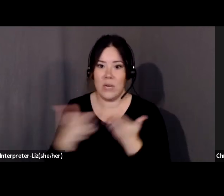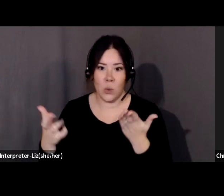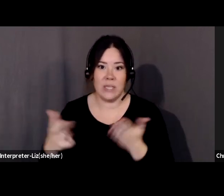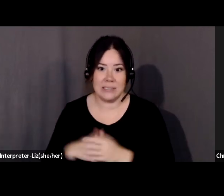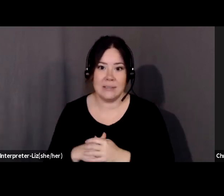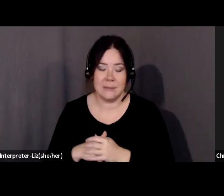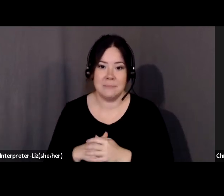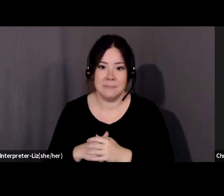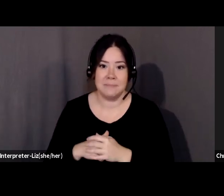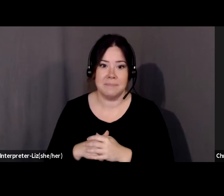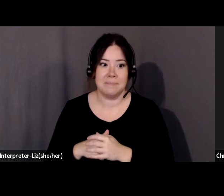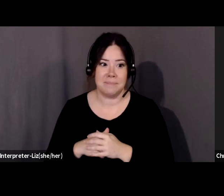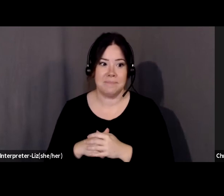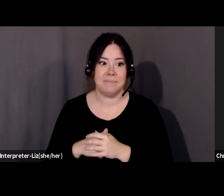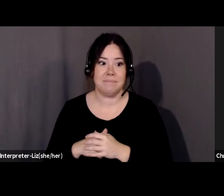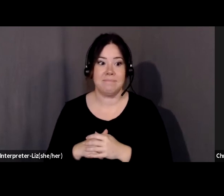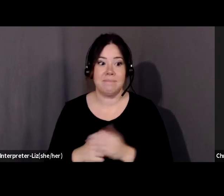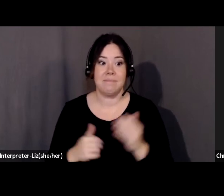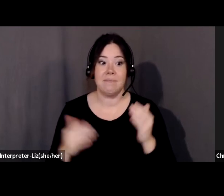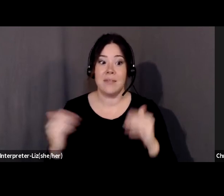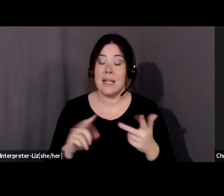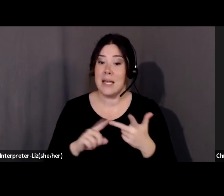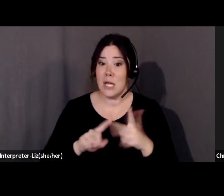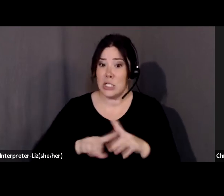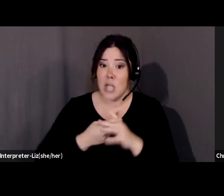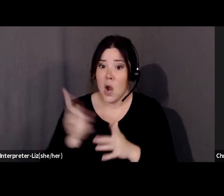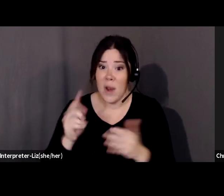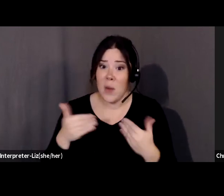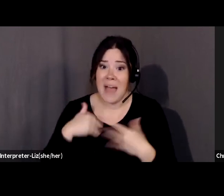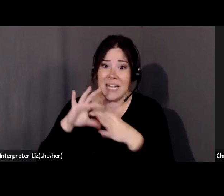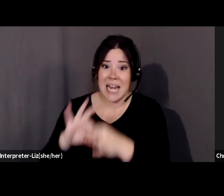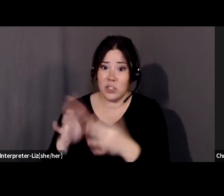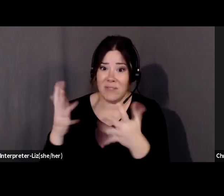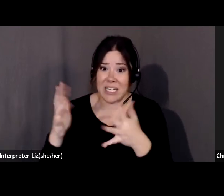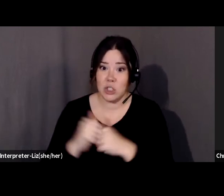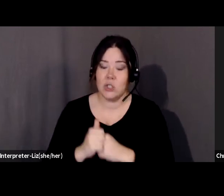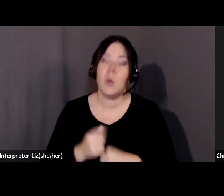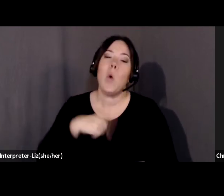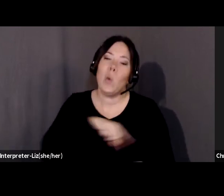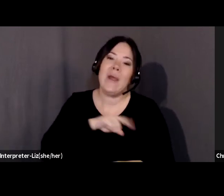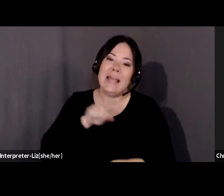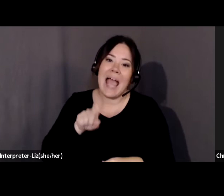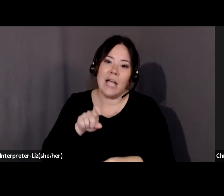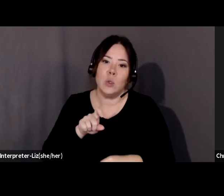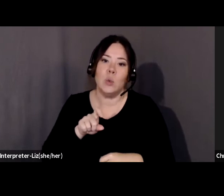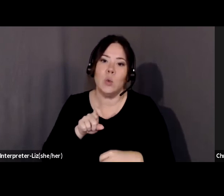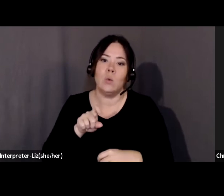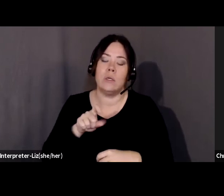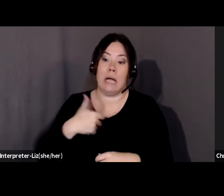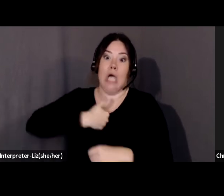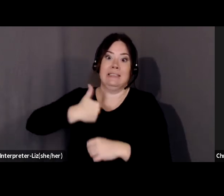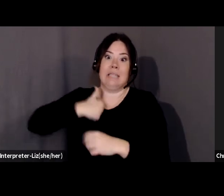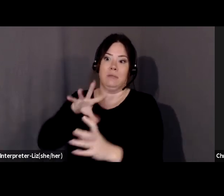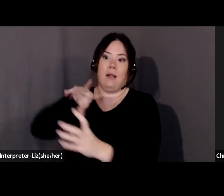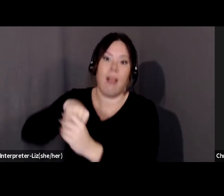Starting where you have some connection would be helpful. We had to kind of make our connection with Whitfield. We have connections in all of our counties,